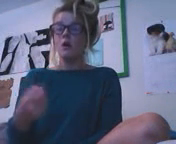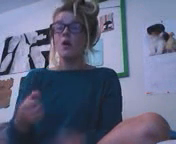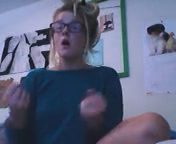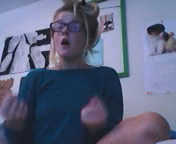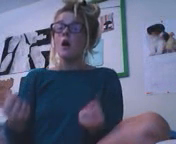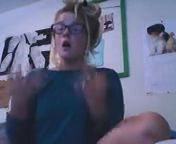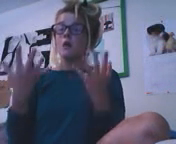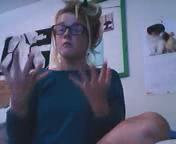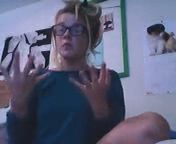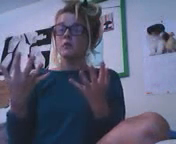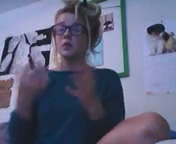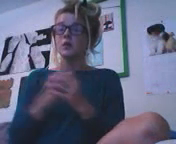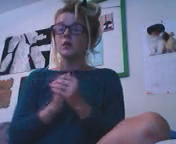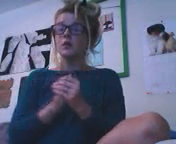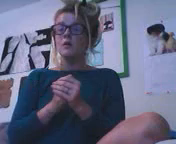the reactant side and the product side.